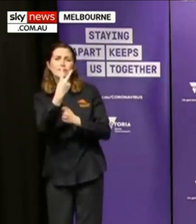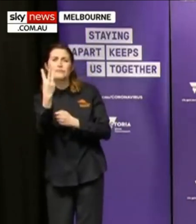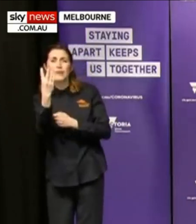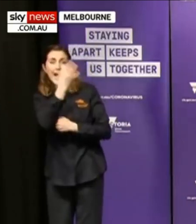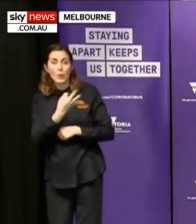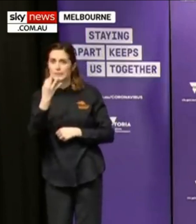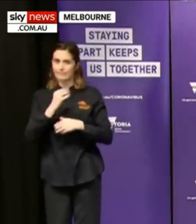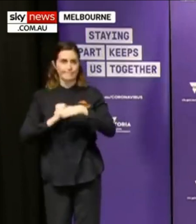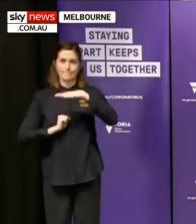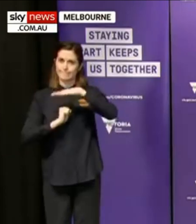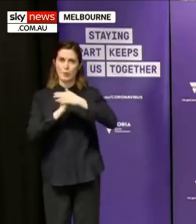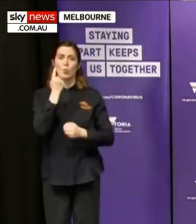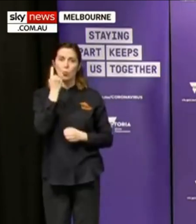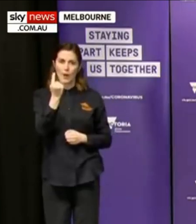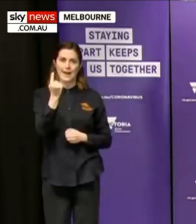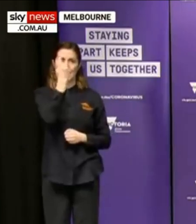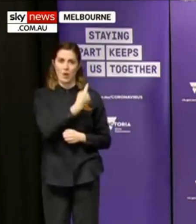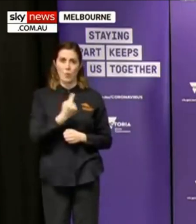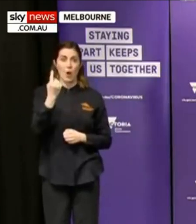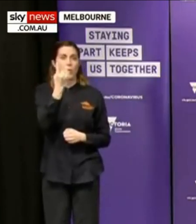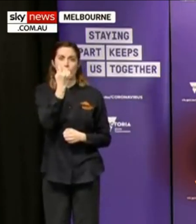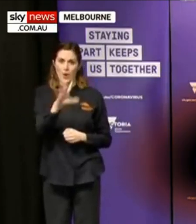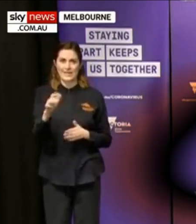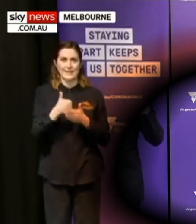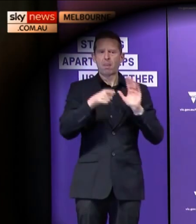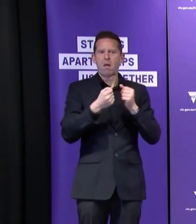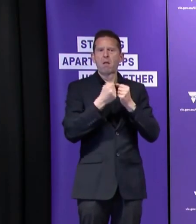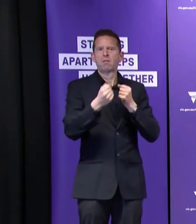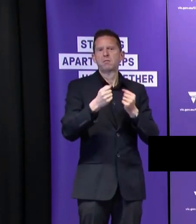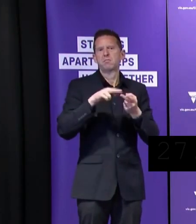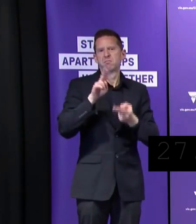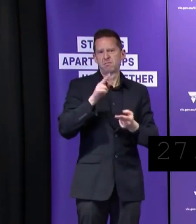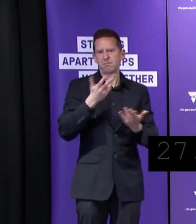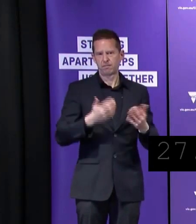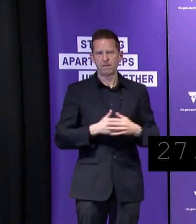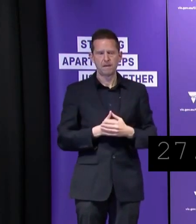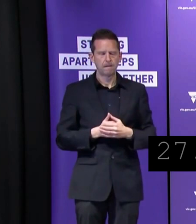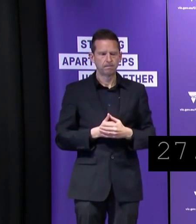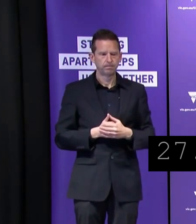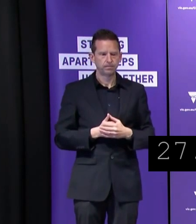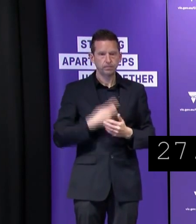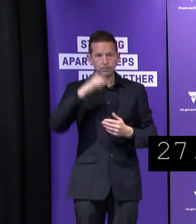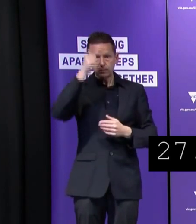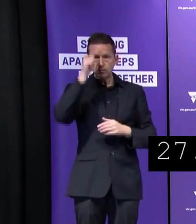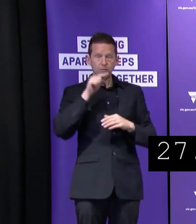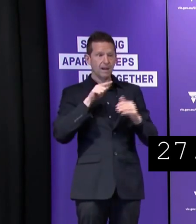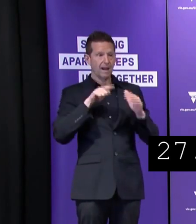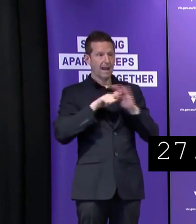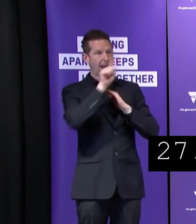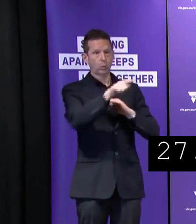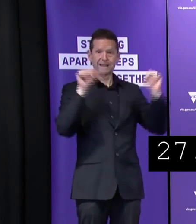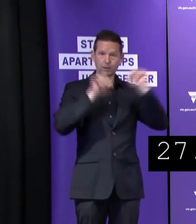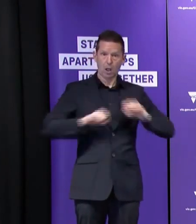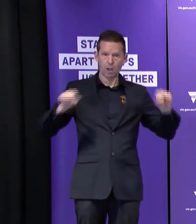home and only once per day and only one person. Outdoor exercise, I know this will be of significant interest to many